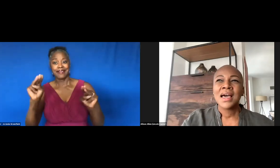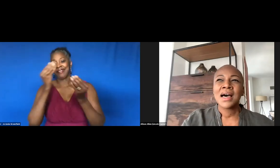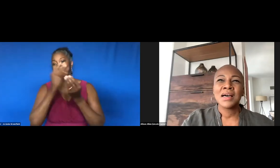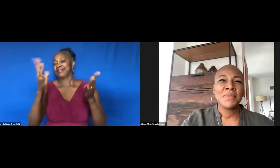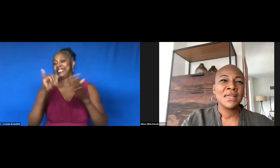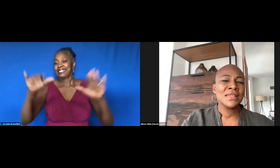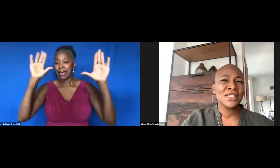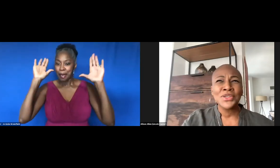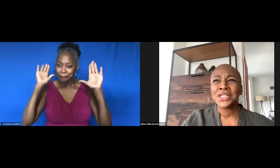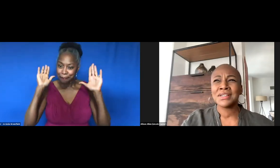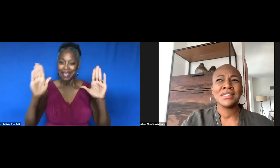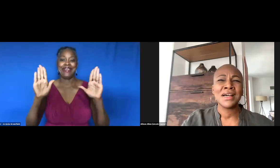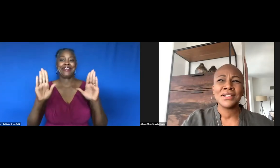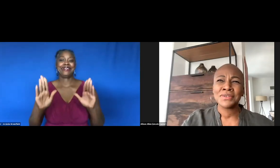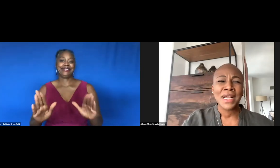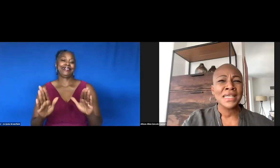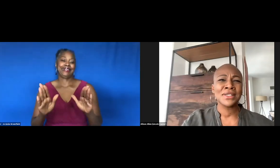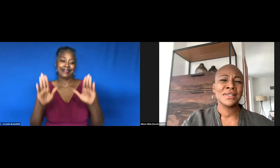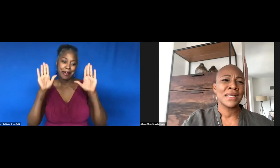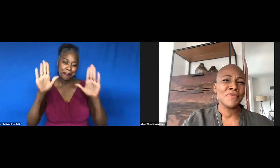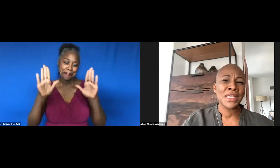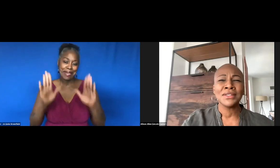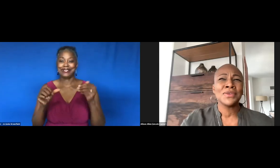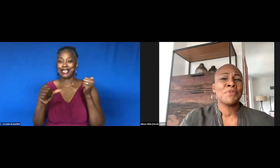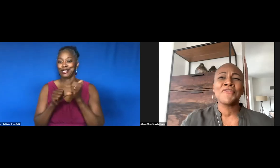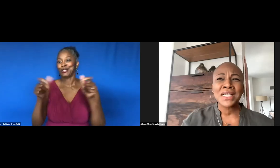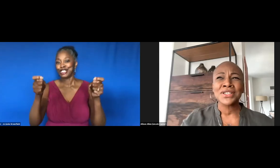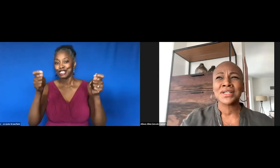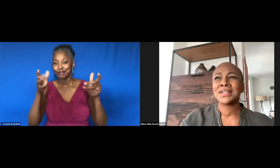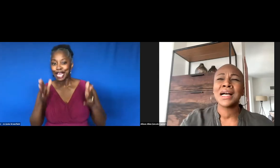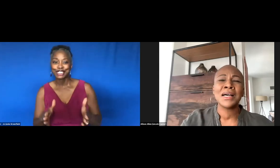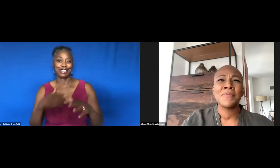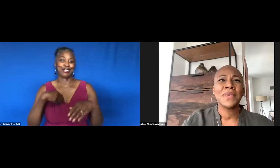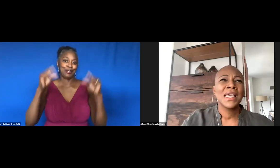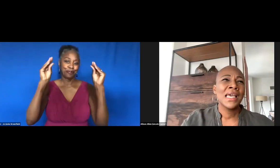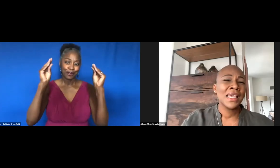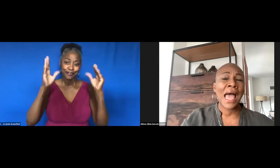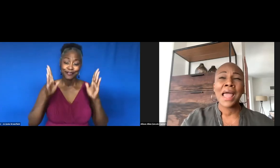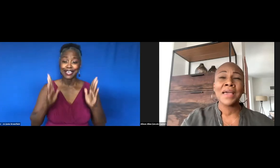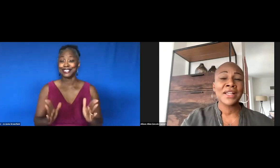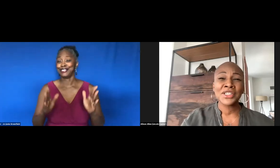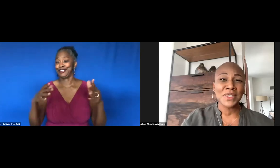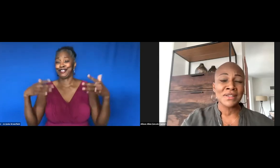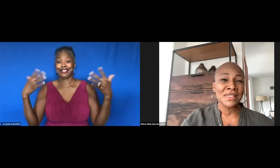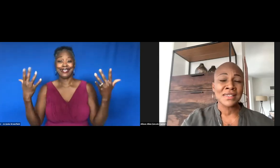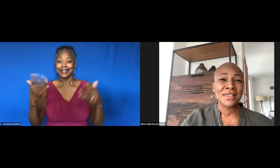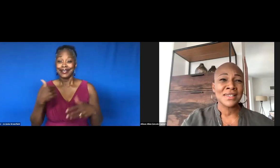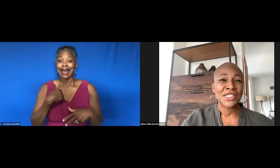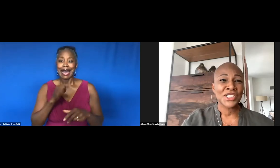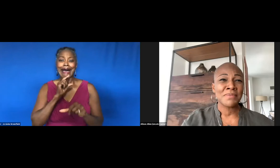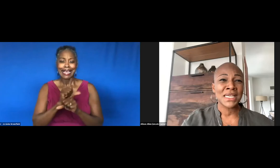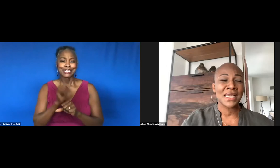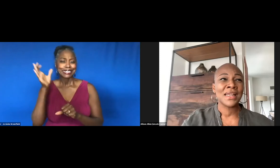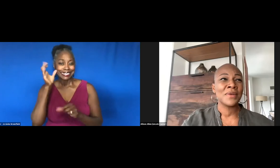amazing associate director, a professor. I actually was listening